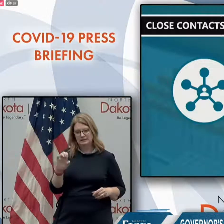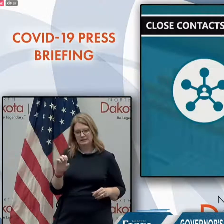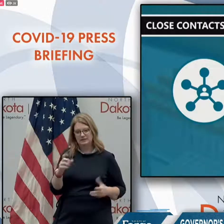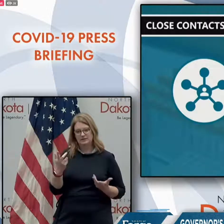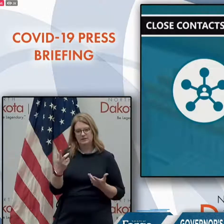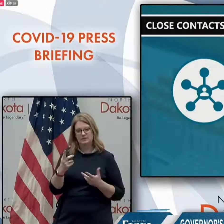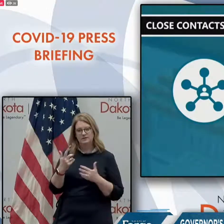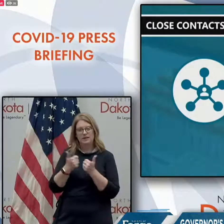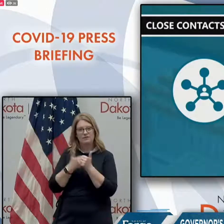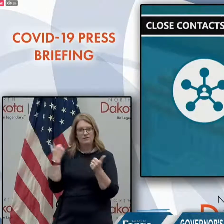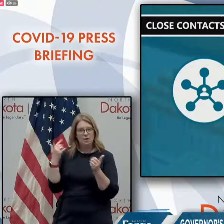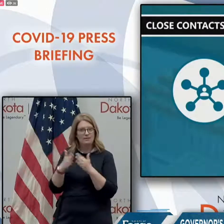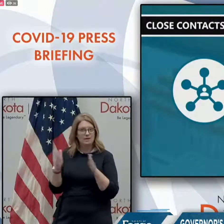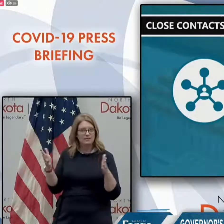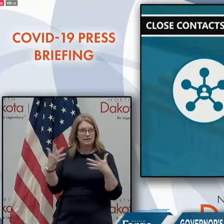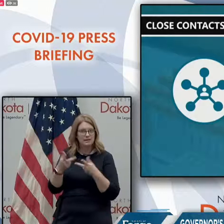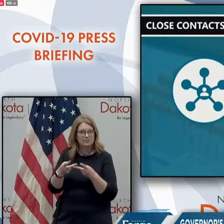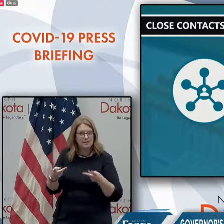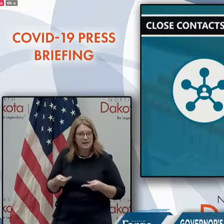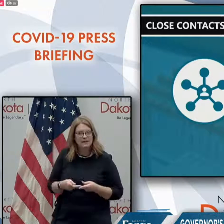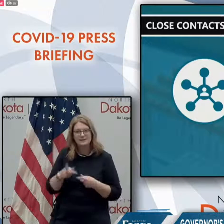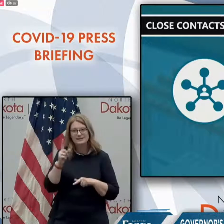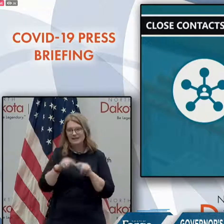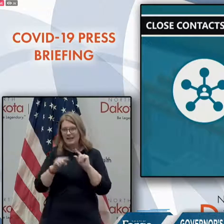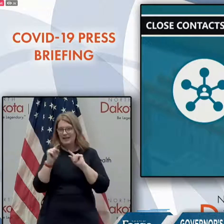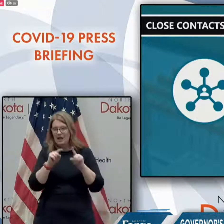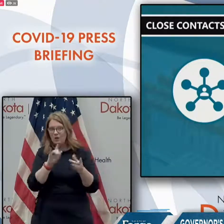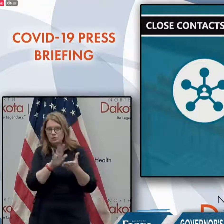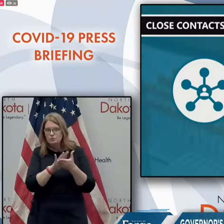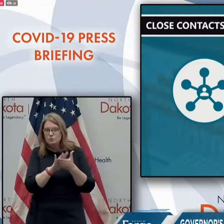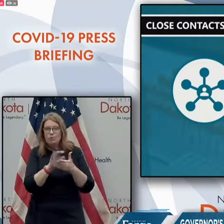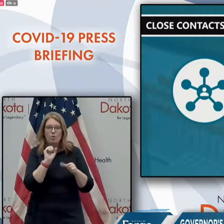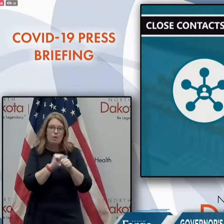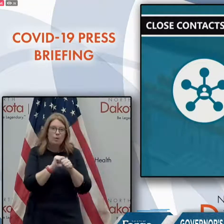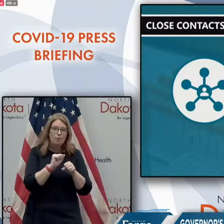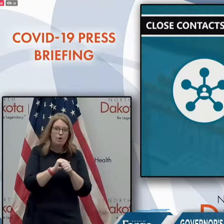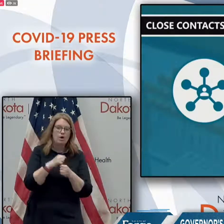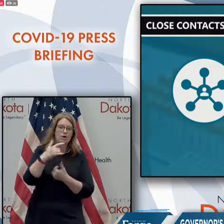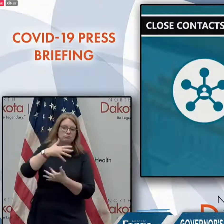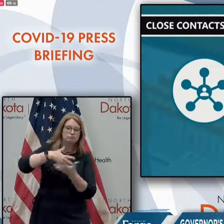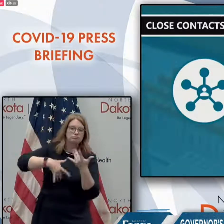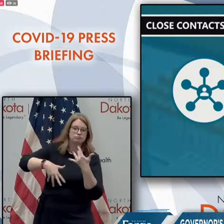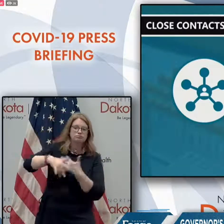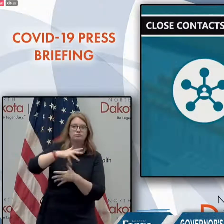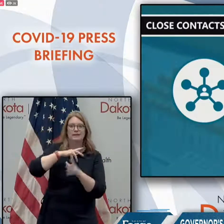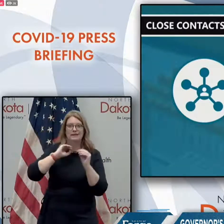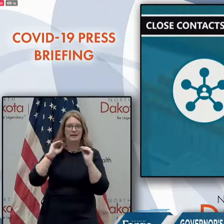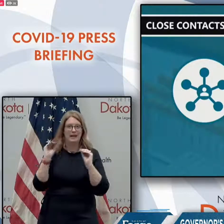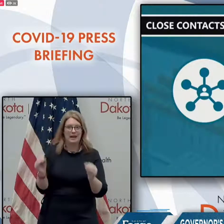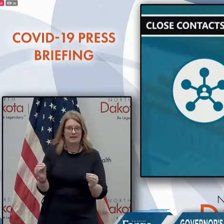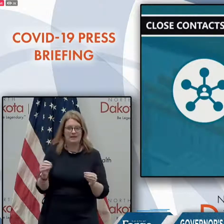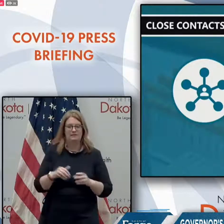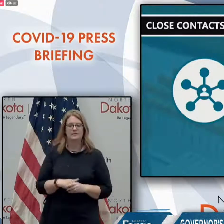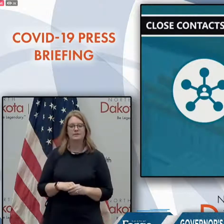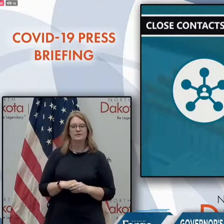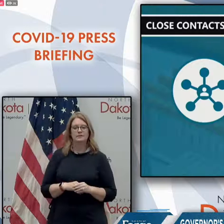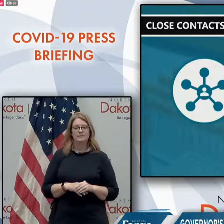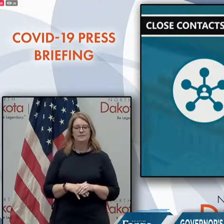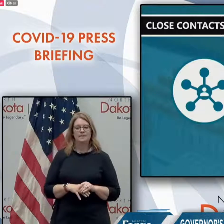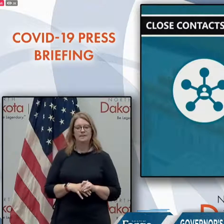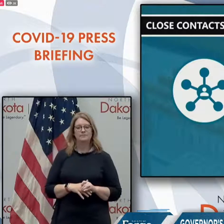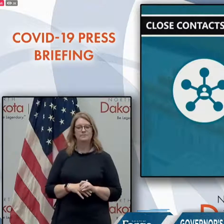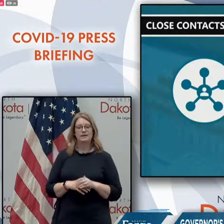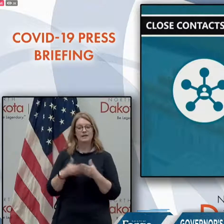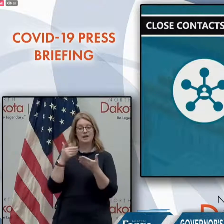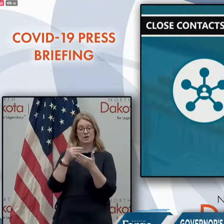public places. They shouldn't be going to school or work or social gatherings or anything like that. Being a